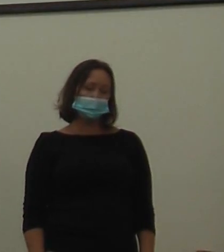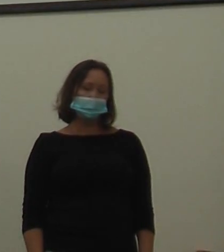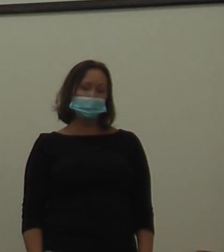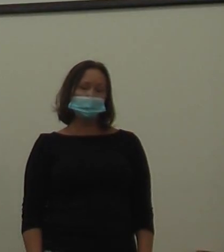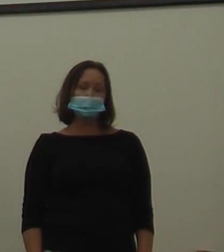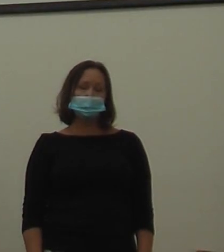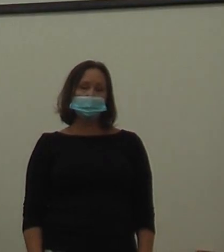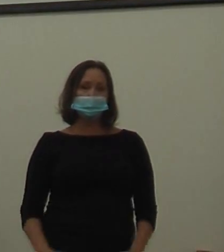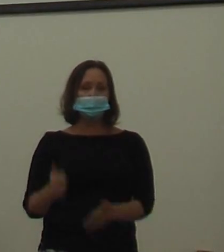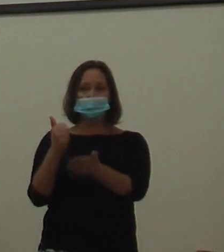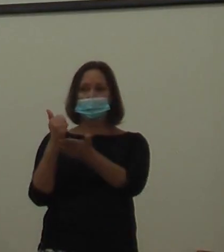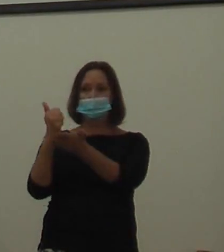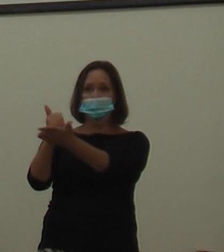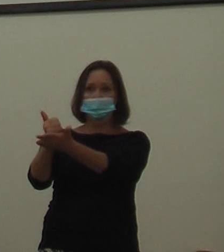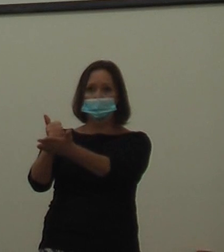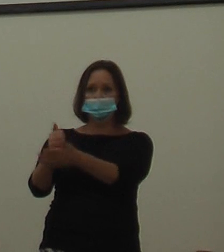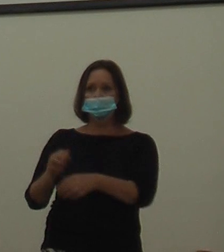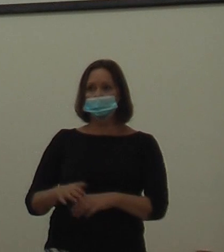ransom.